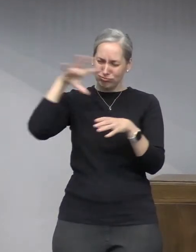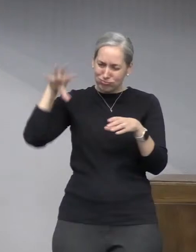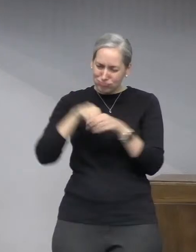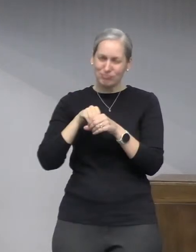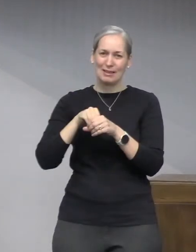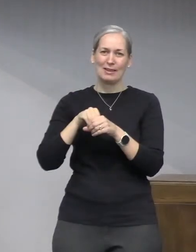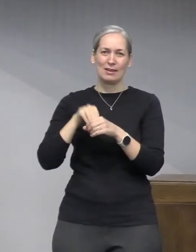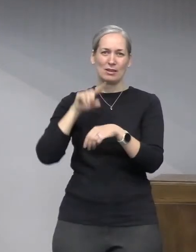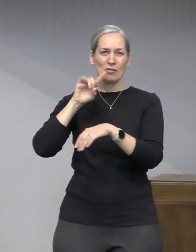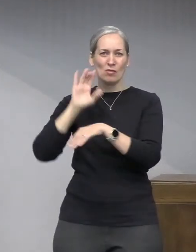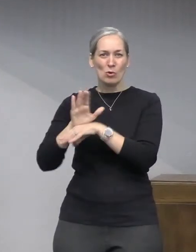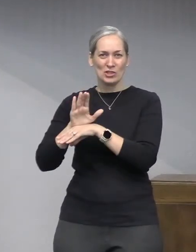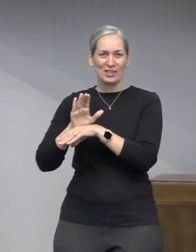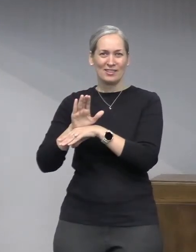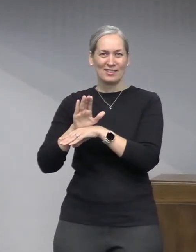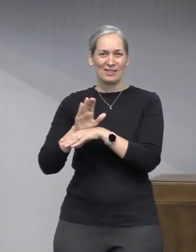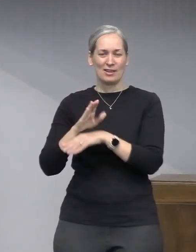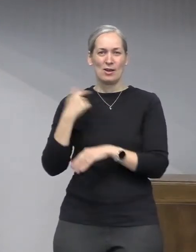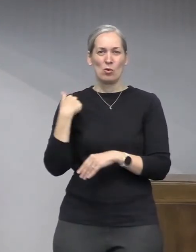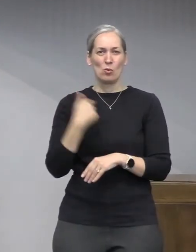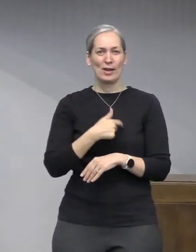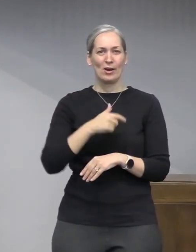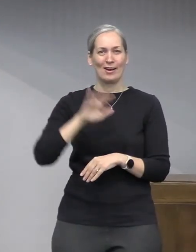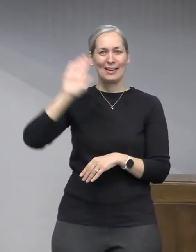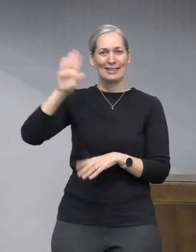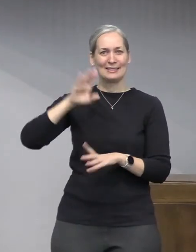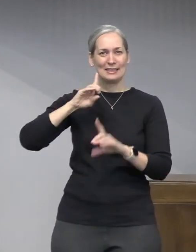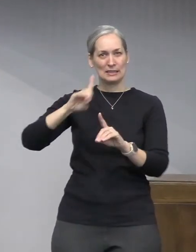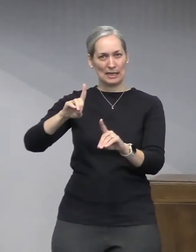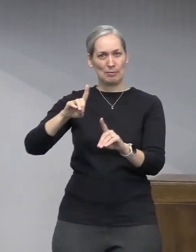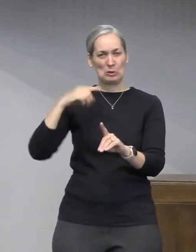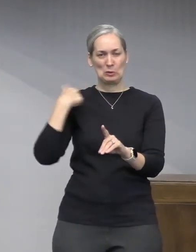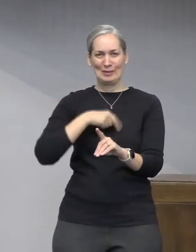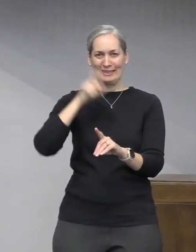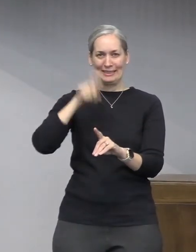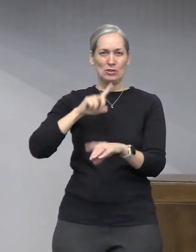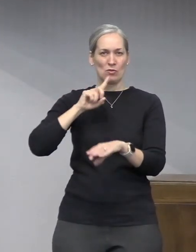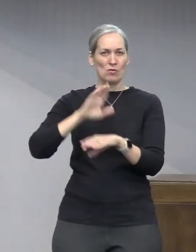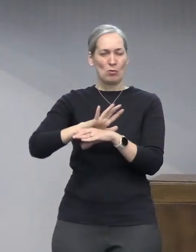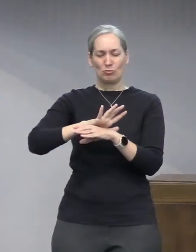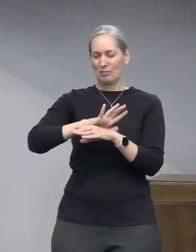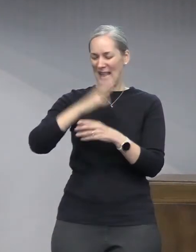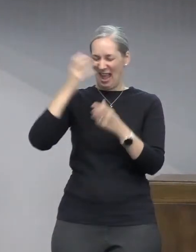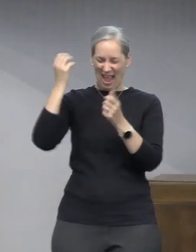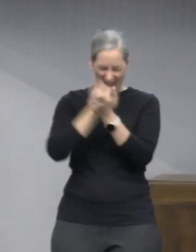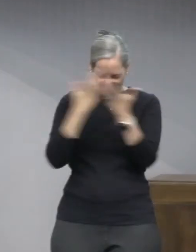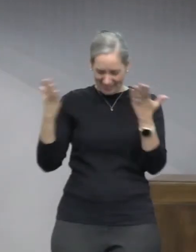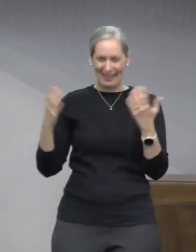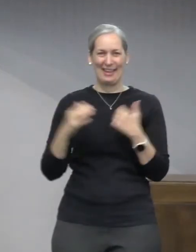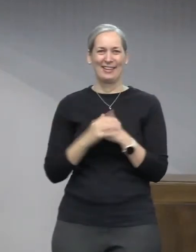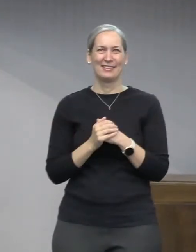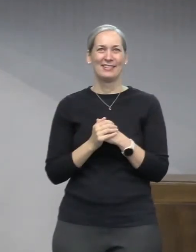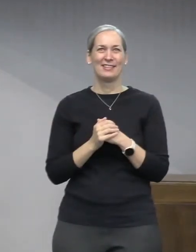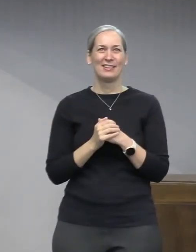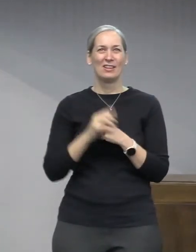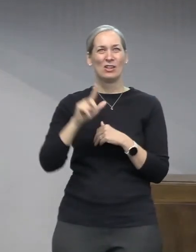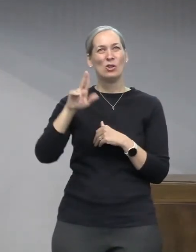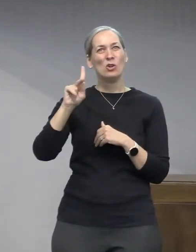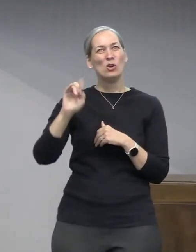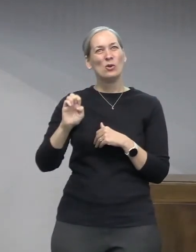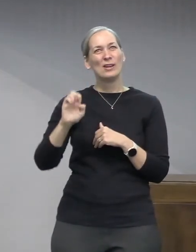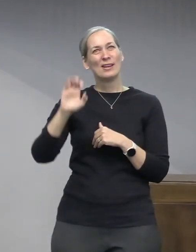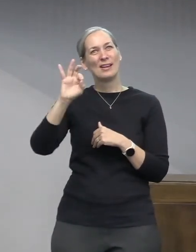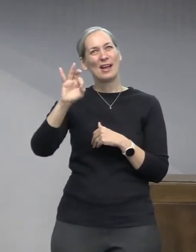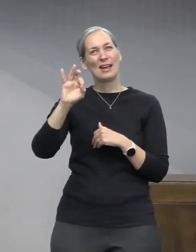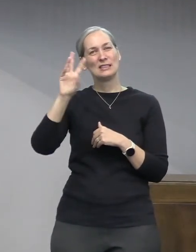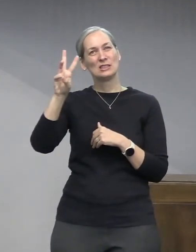and time again as disciples of him. Just one example. Luke 9 and verse 62, Jesus said to him, no one who puts